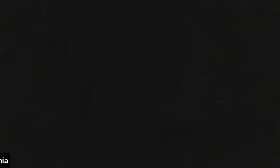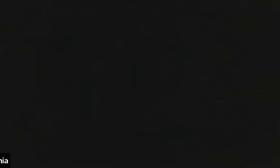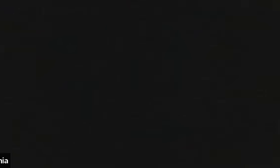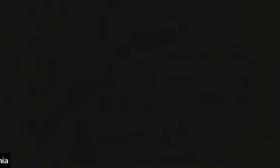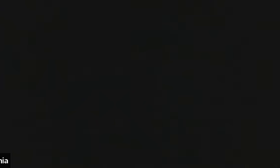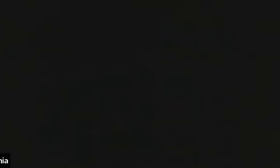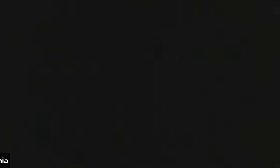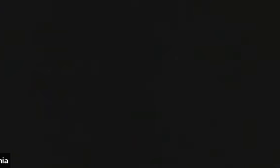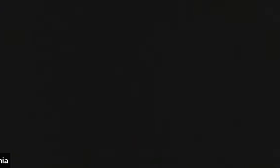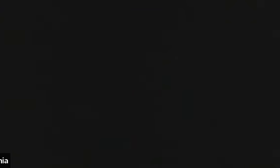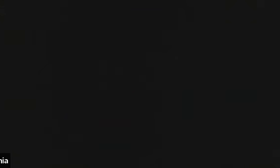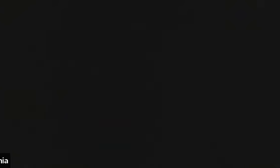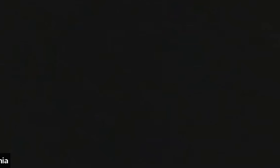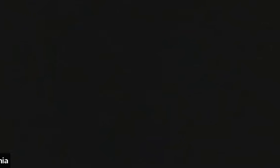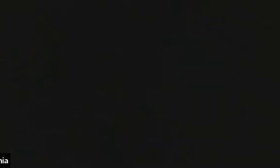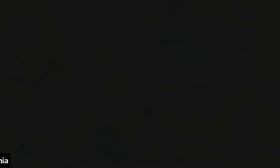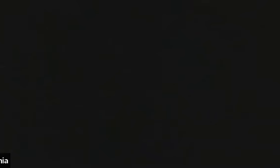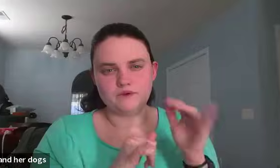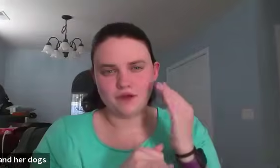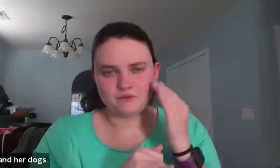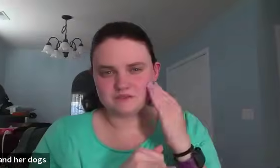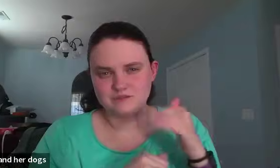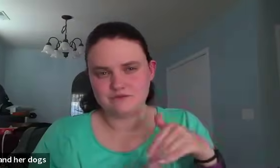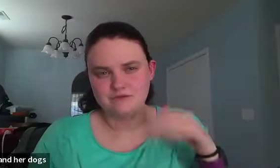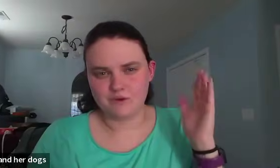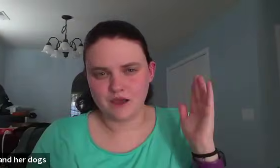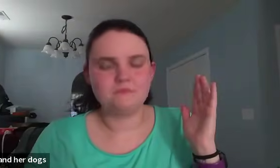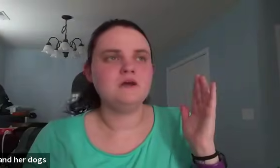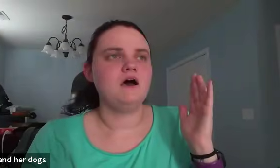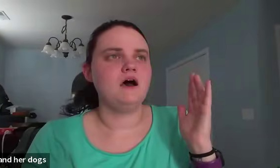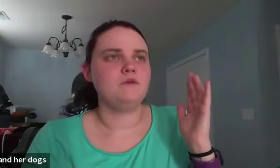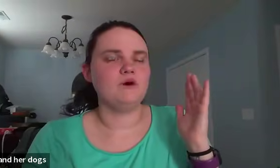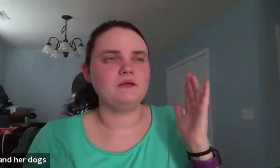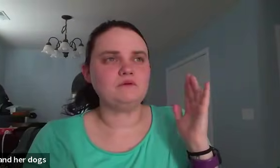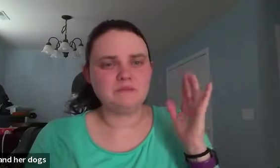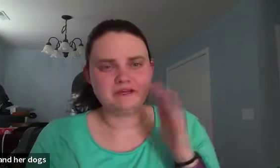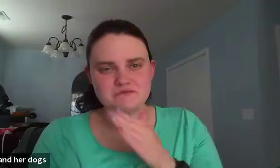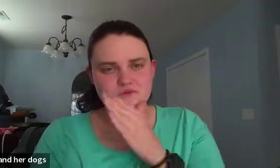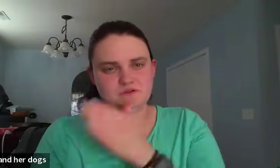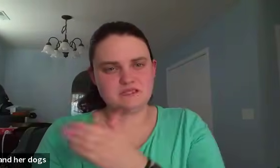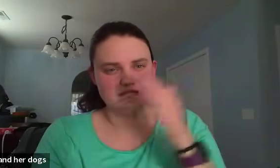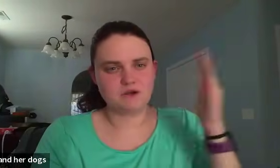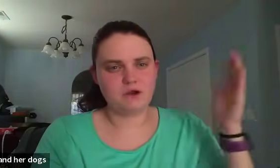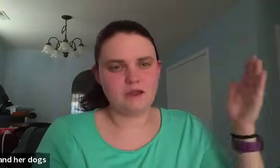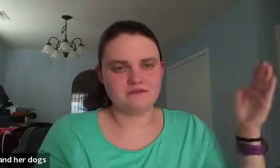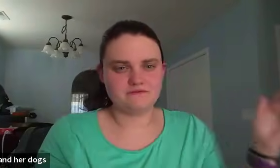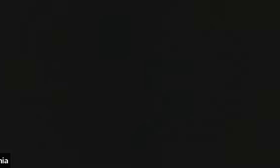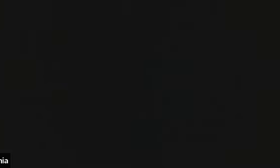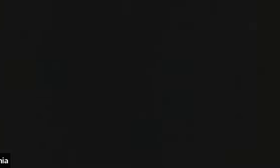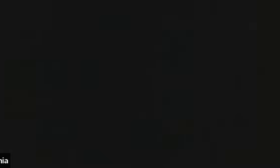Okay. So most of them are pretty much the same of what we've known since we've grown up. The only really big difference between zero and five, I